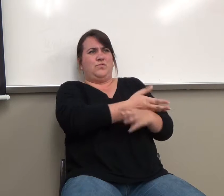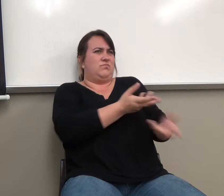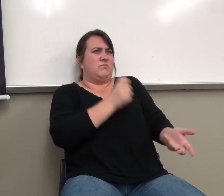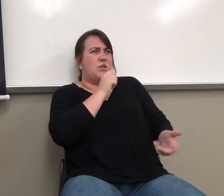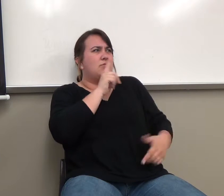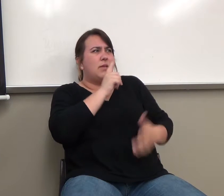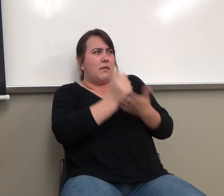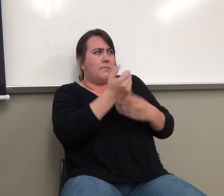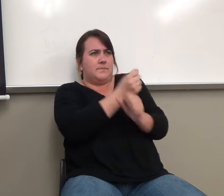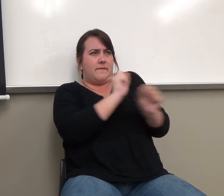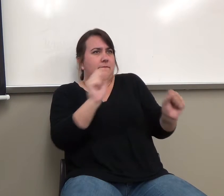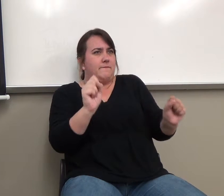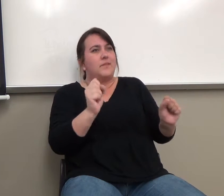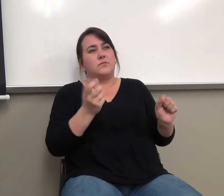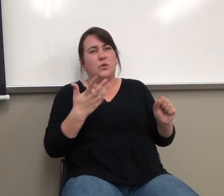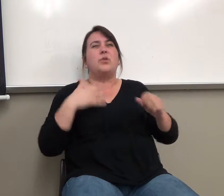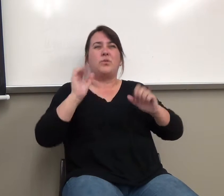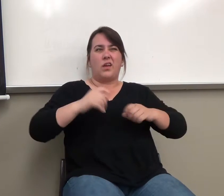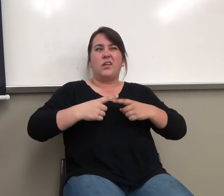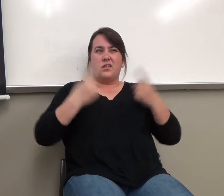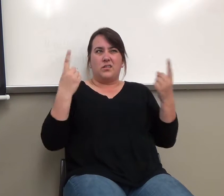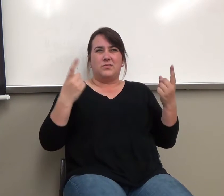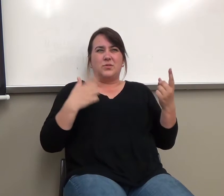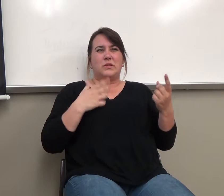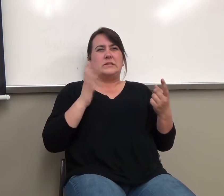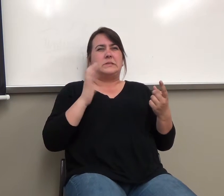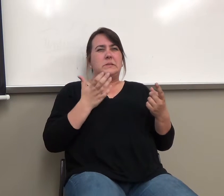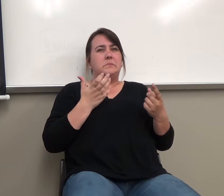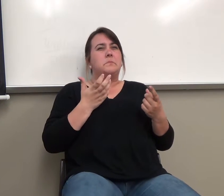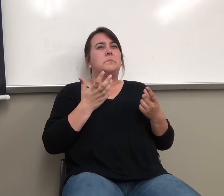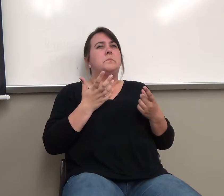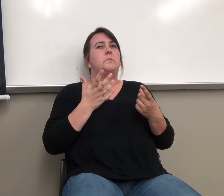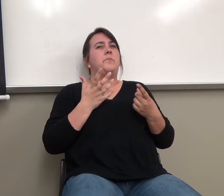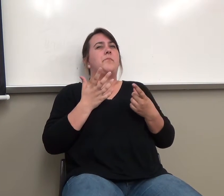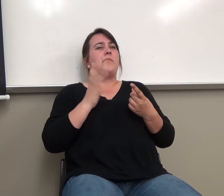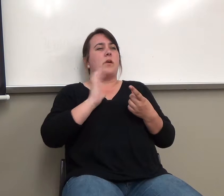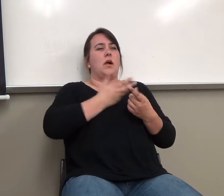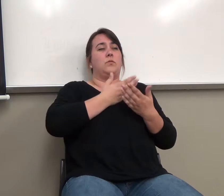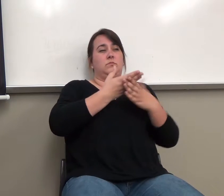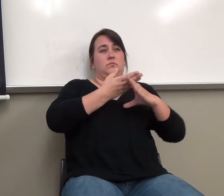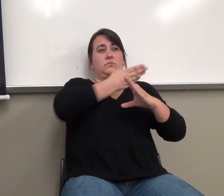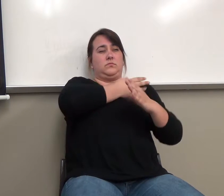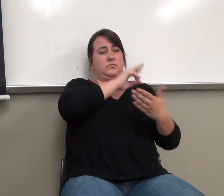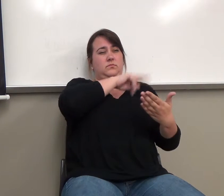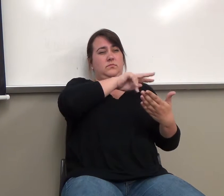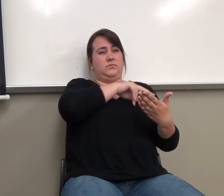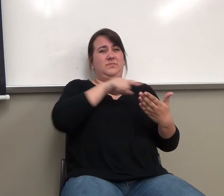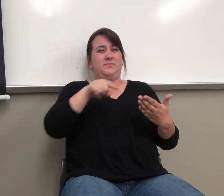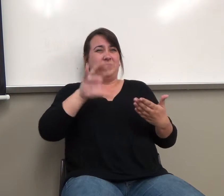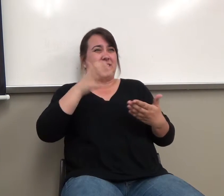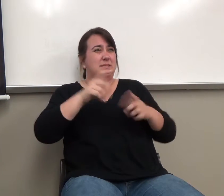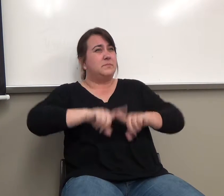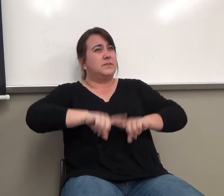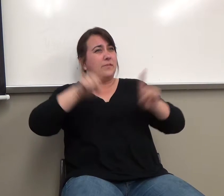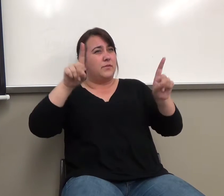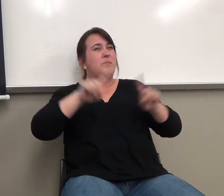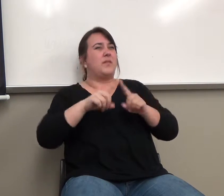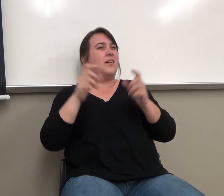any. So although these look a little bit different from what we've been looking at, these could be argumentative. Somebody could come along